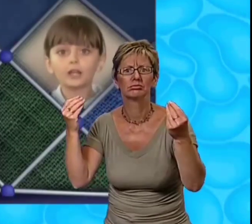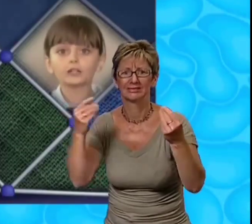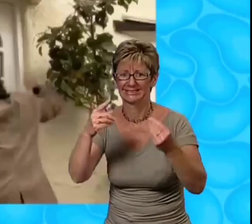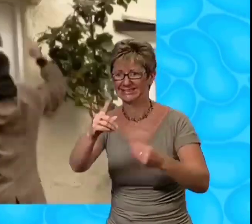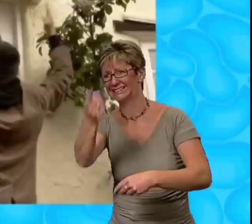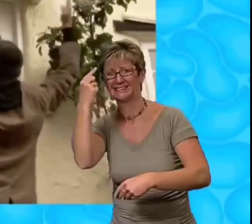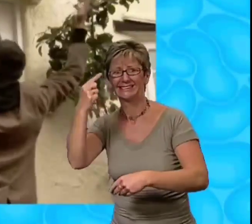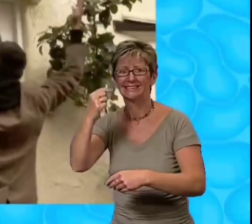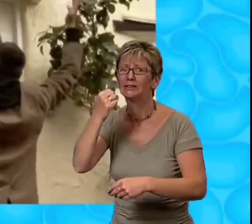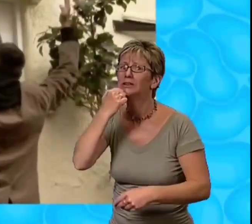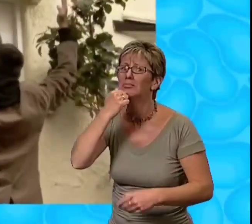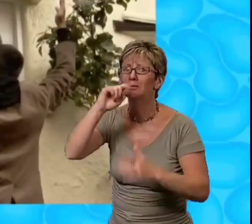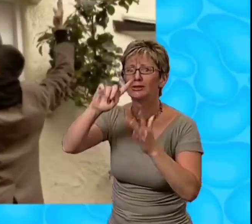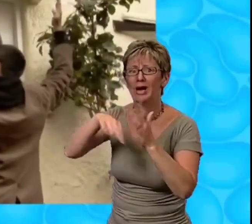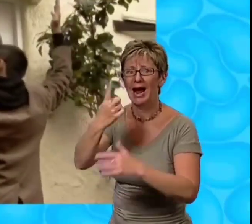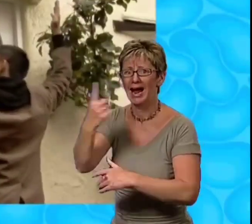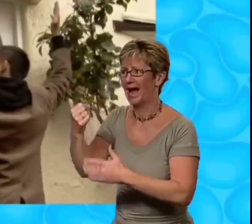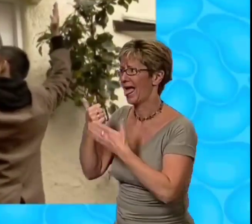quick.